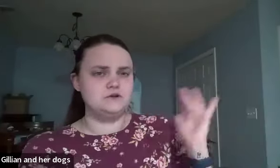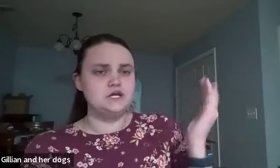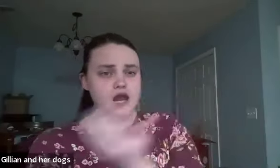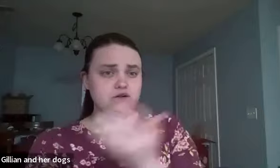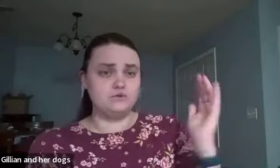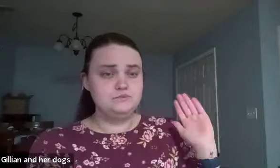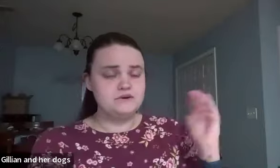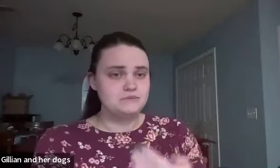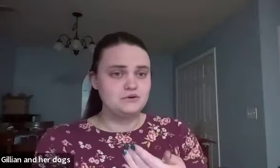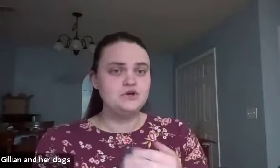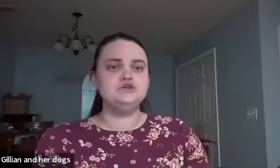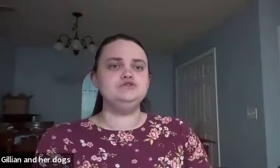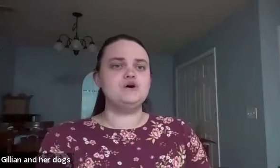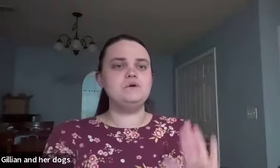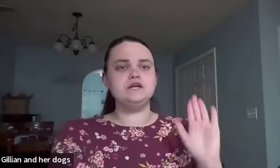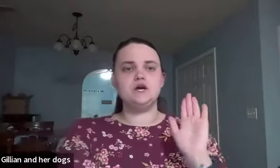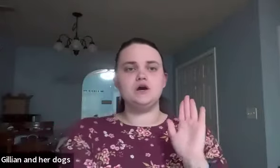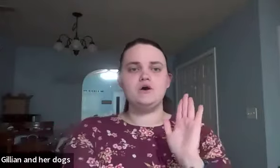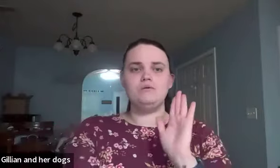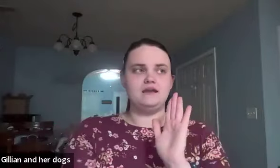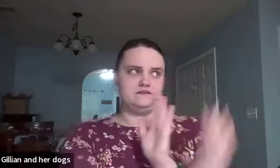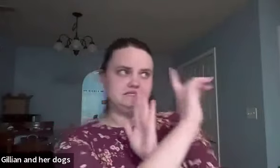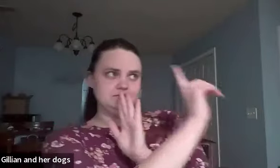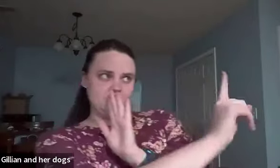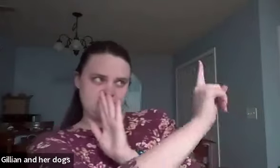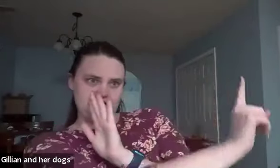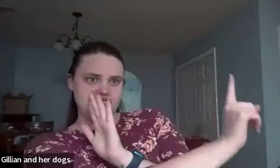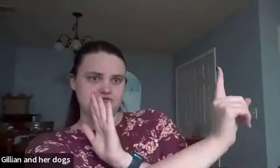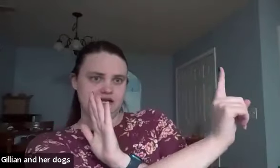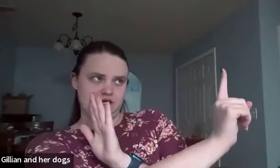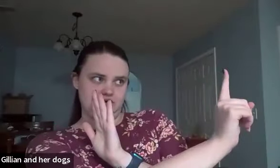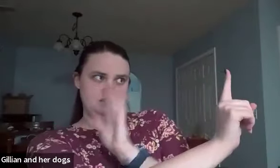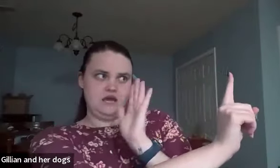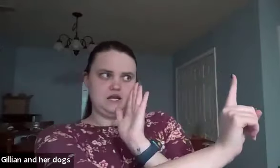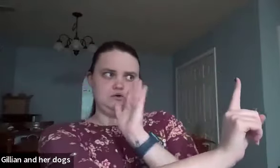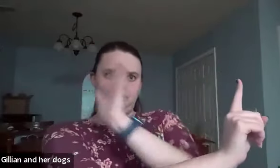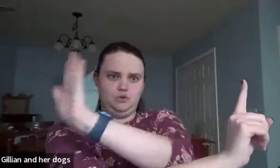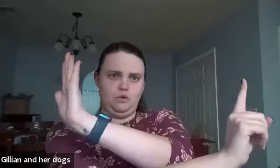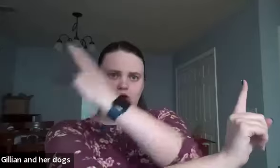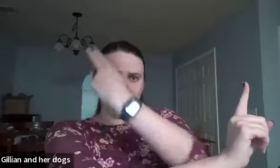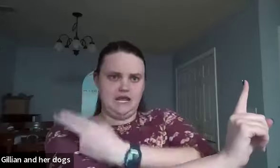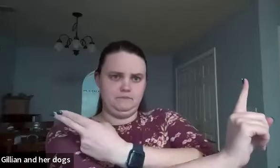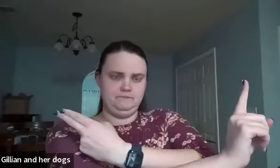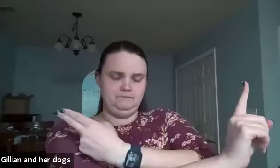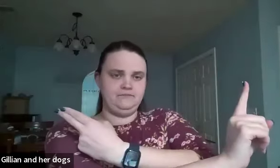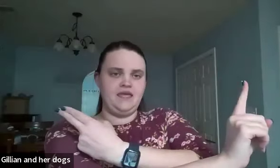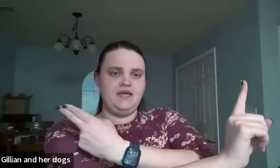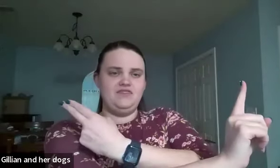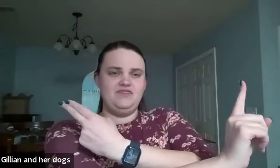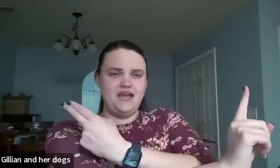you're in a kind of a group of people, you don't want to go let's say I'm talking to the person that's right here and I go your name.